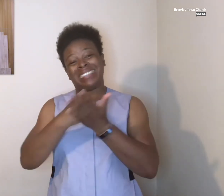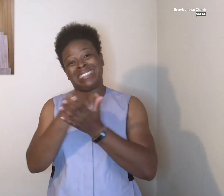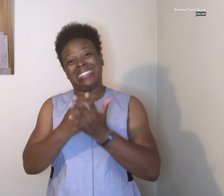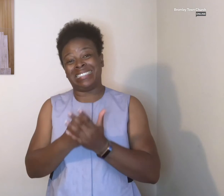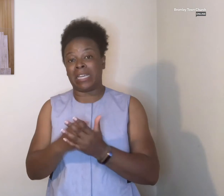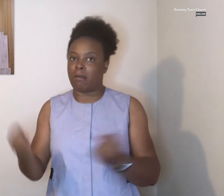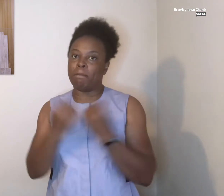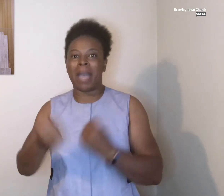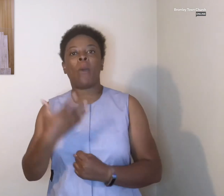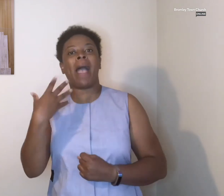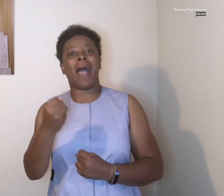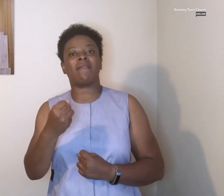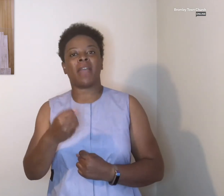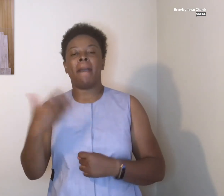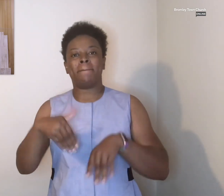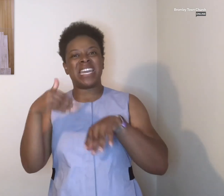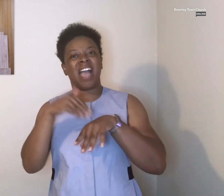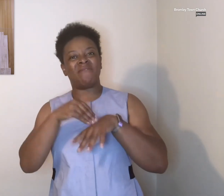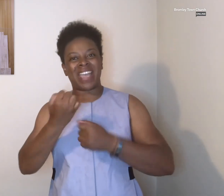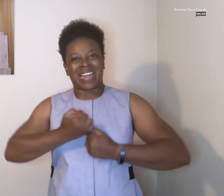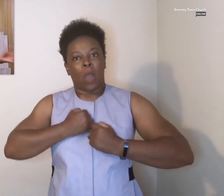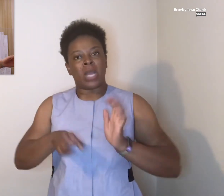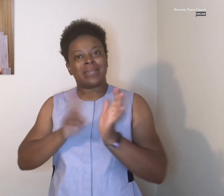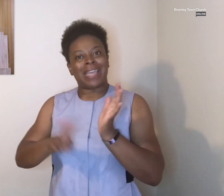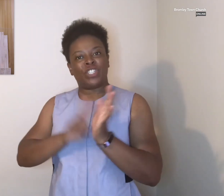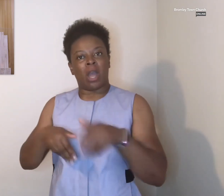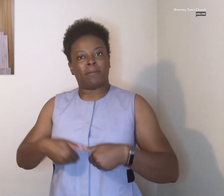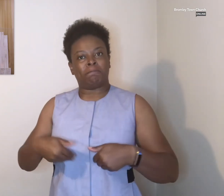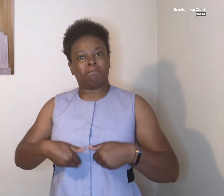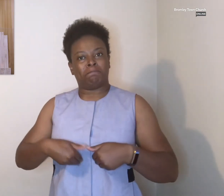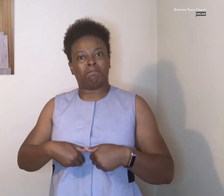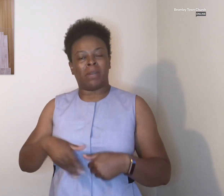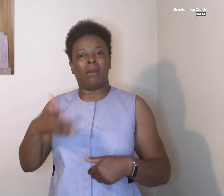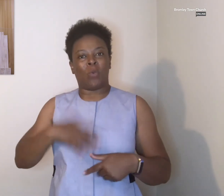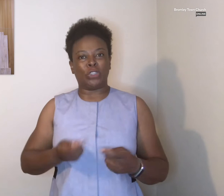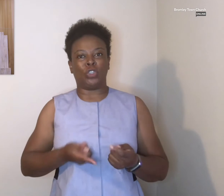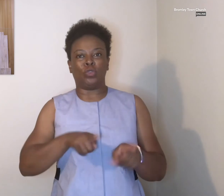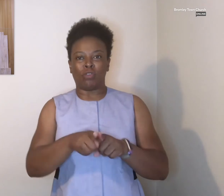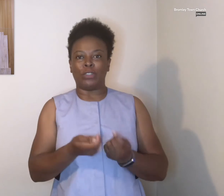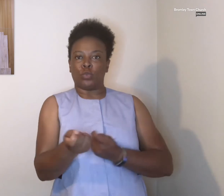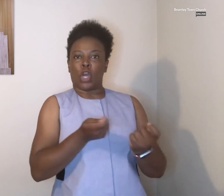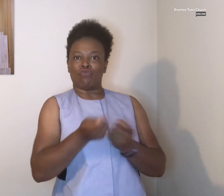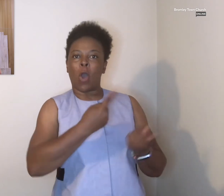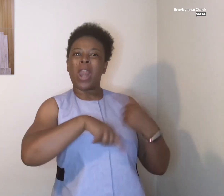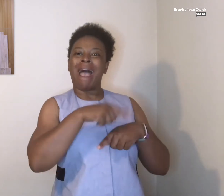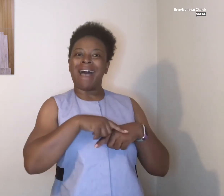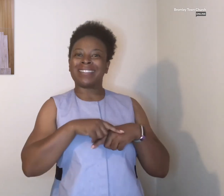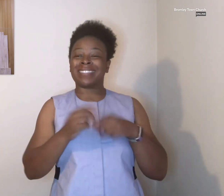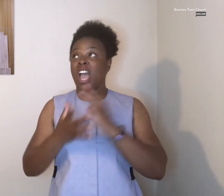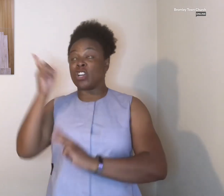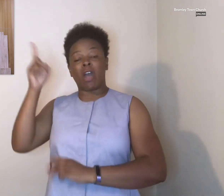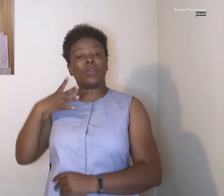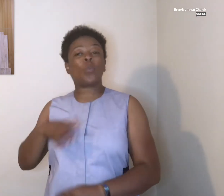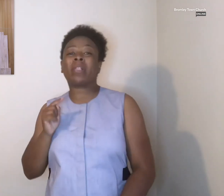affected the very nature, and that nature of ours wants to direct our lives in a way that God doesn't want. And we have to learn